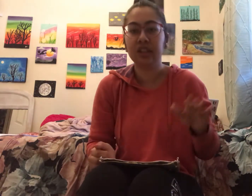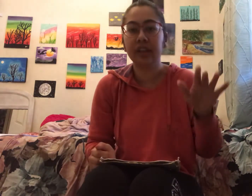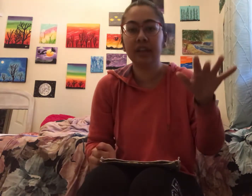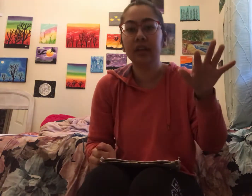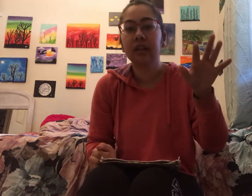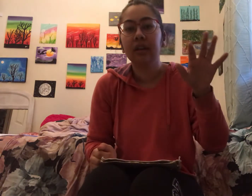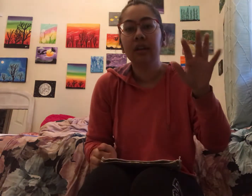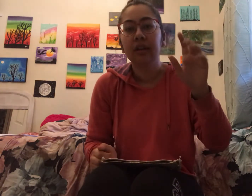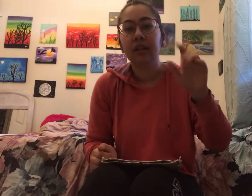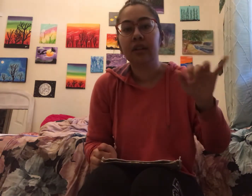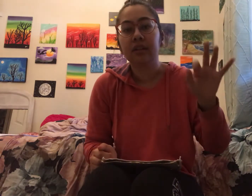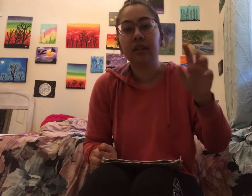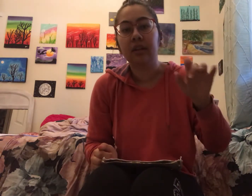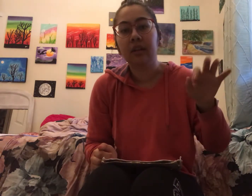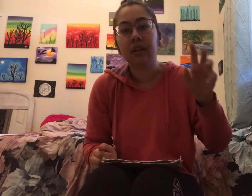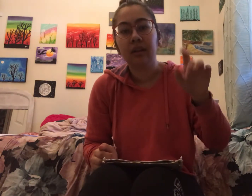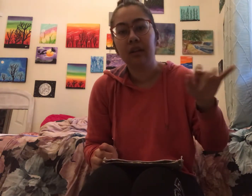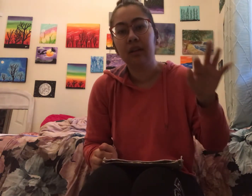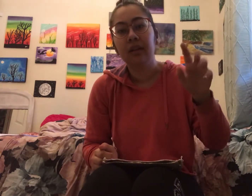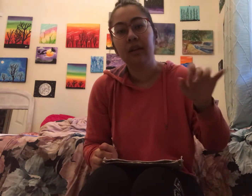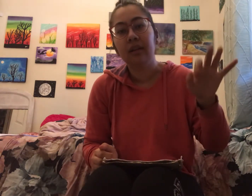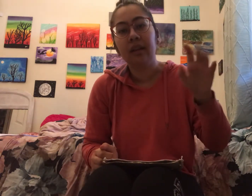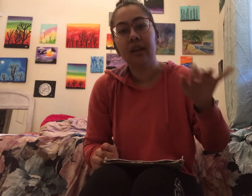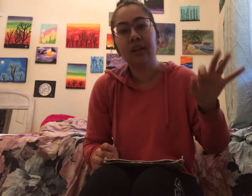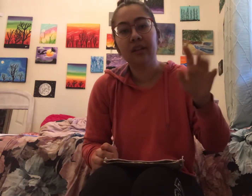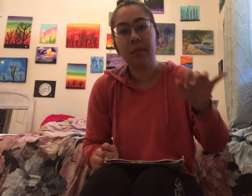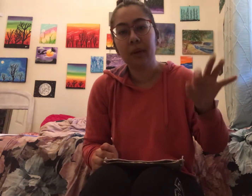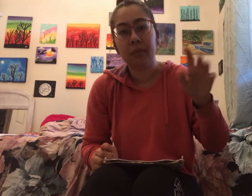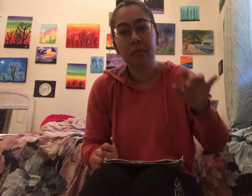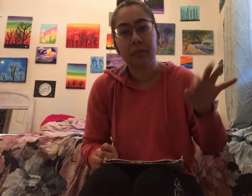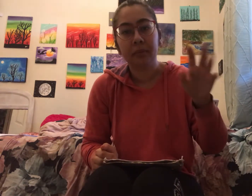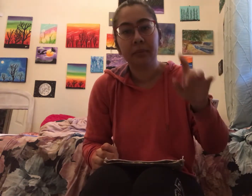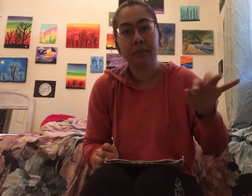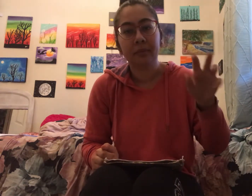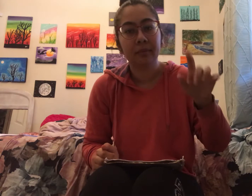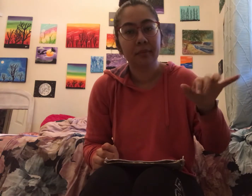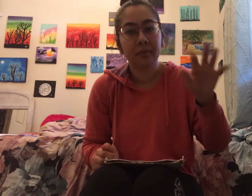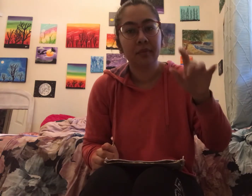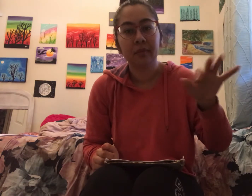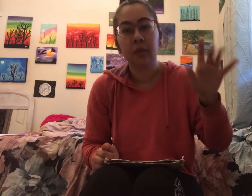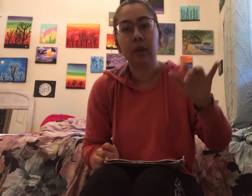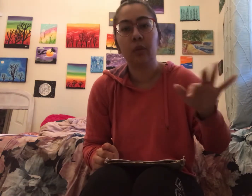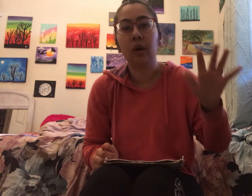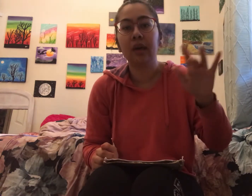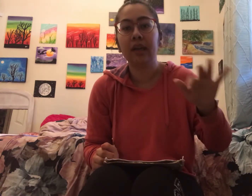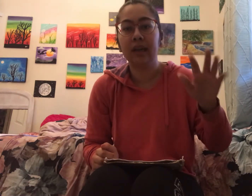Cashier, you're just going to, like you're typing with one hand.